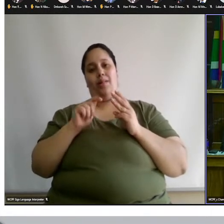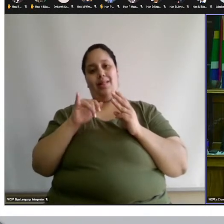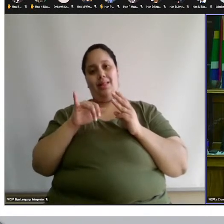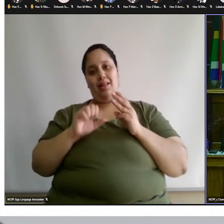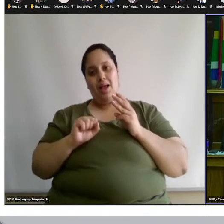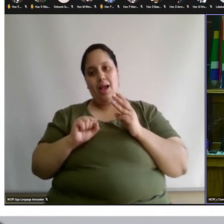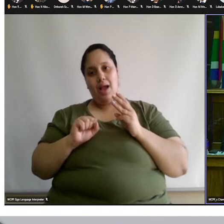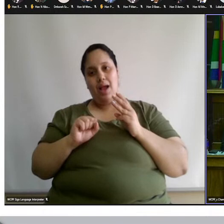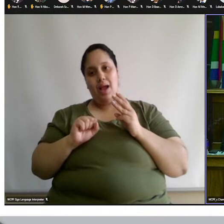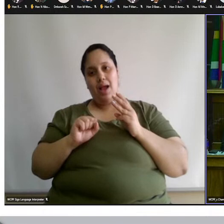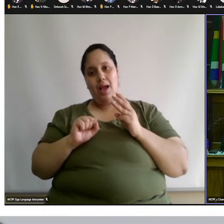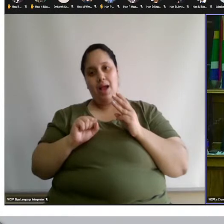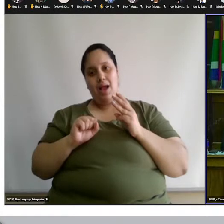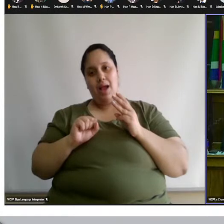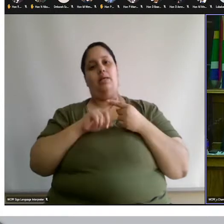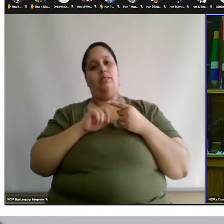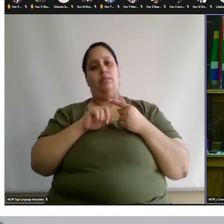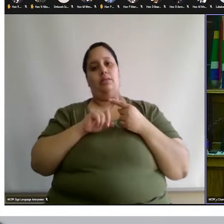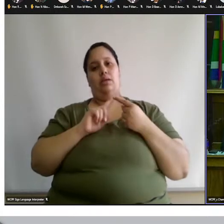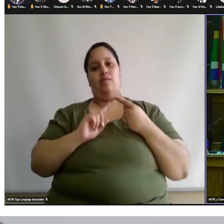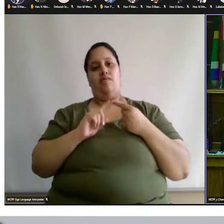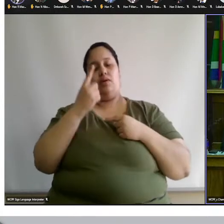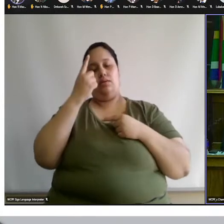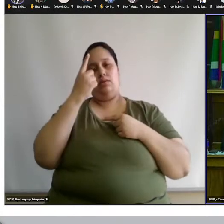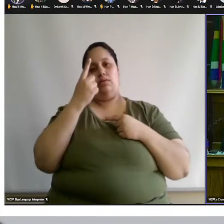suggests that Honourable Mackenzie will go first,